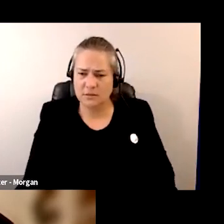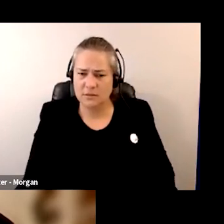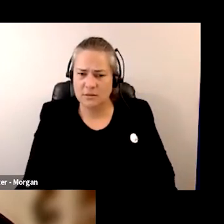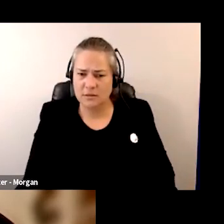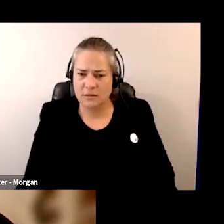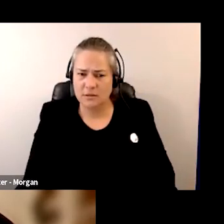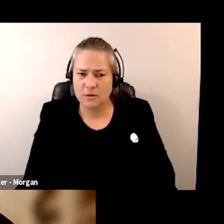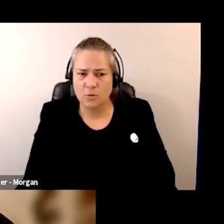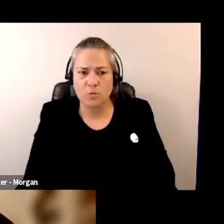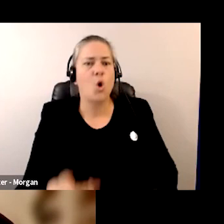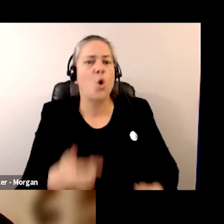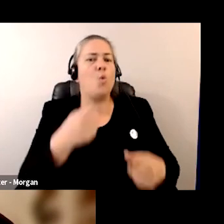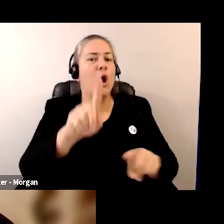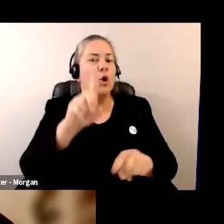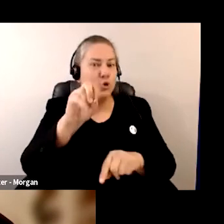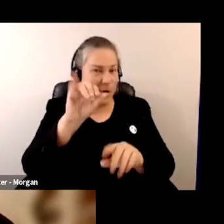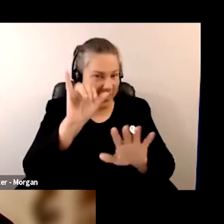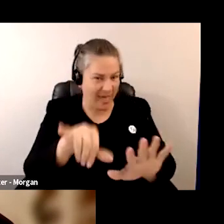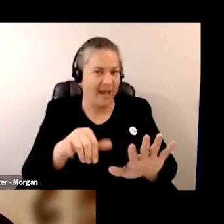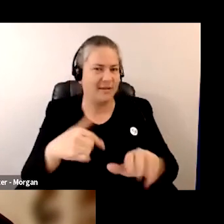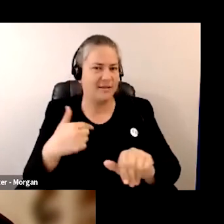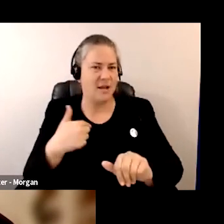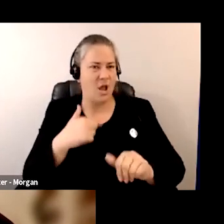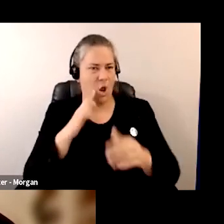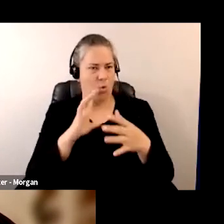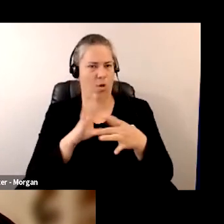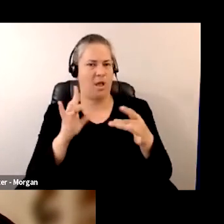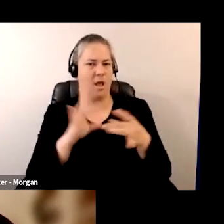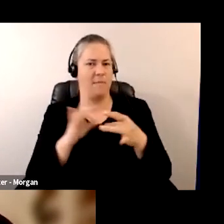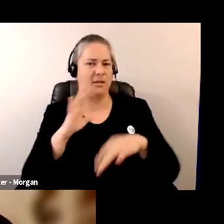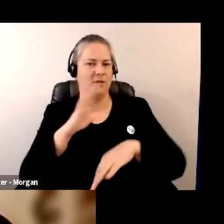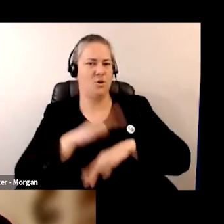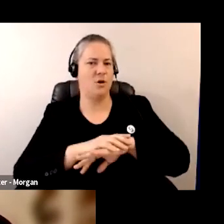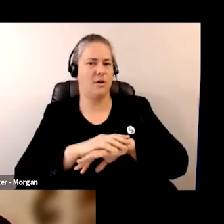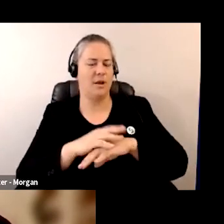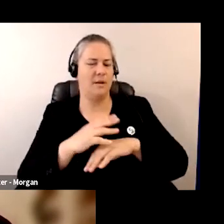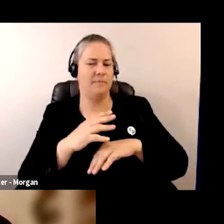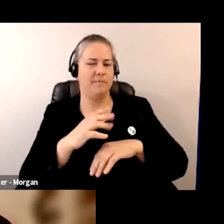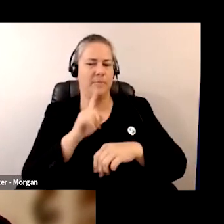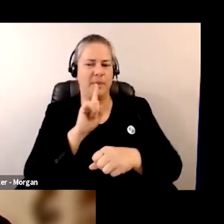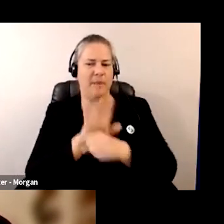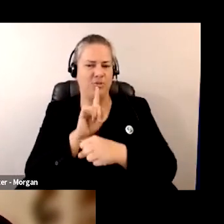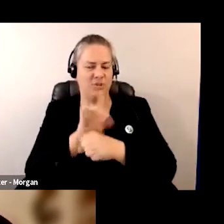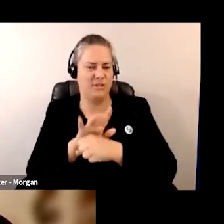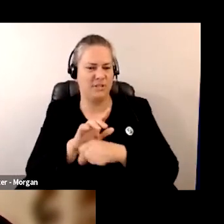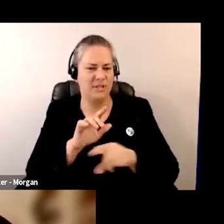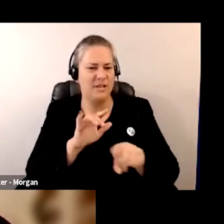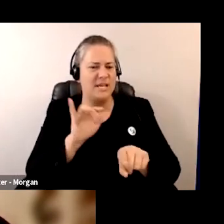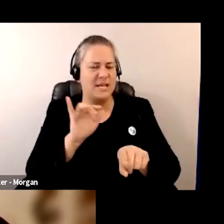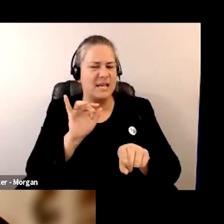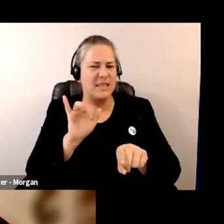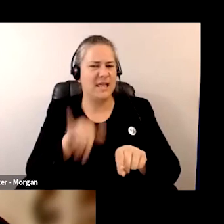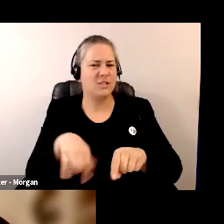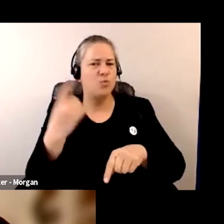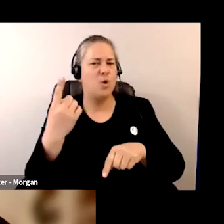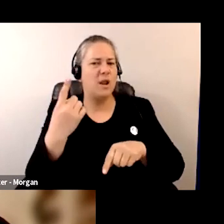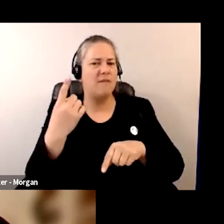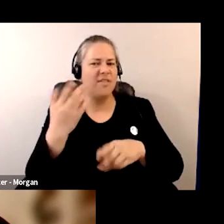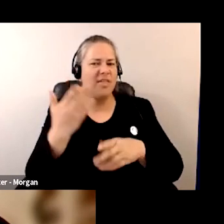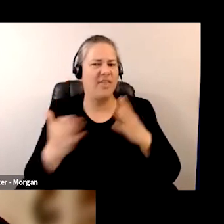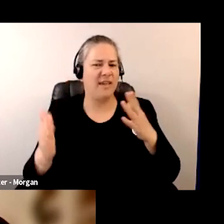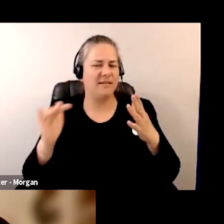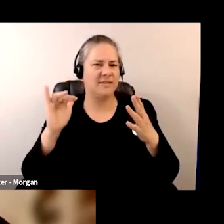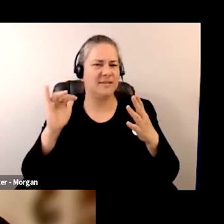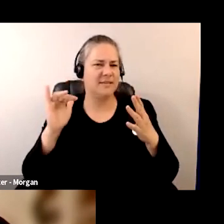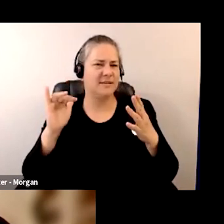Well, while you're doing that, I'm going to comment on the pledges. That's one of those low-hanging fruits, I